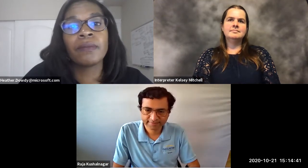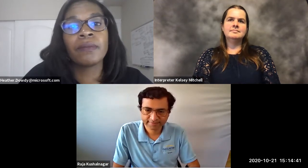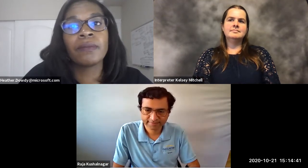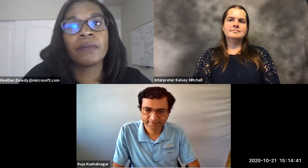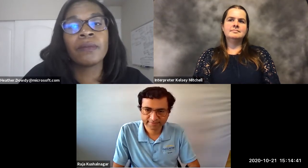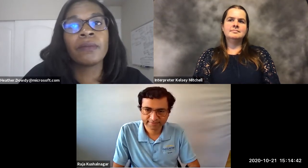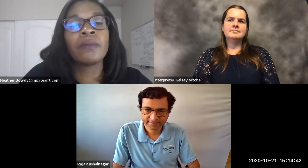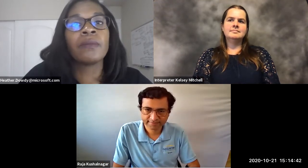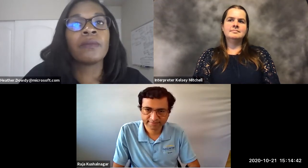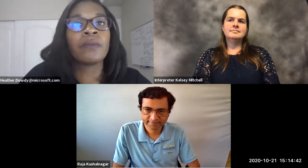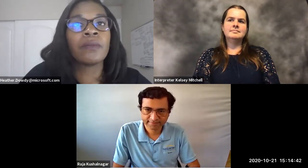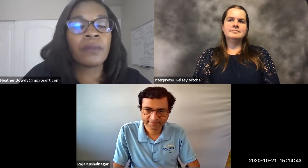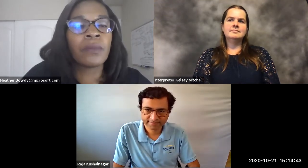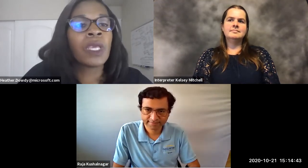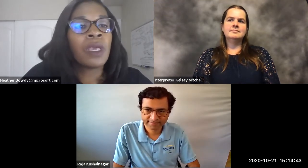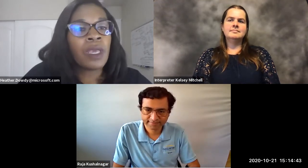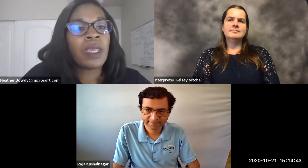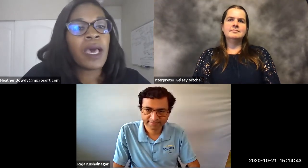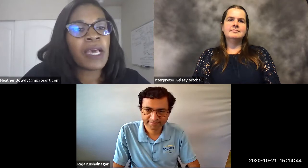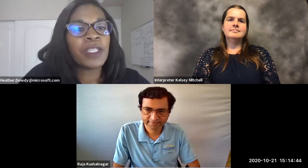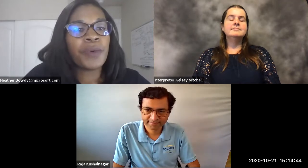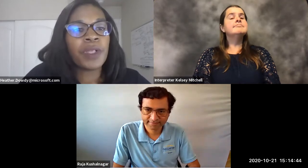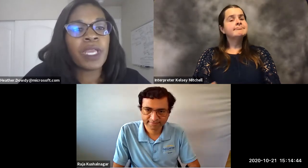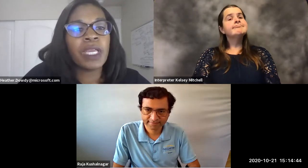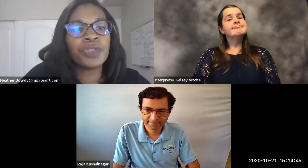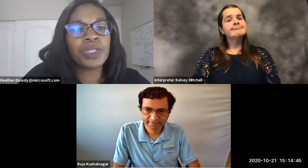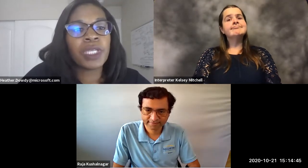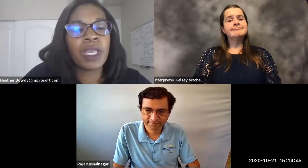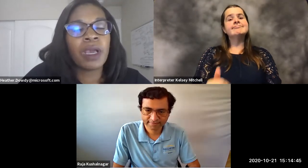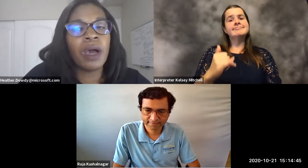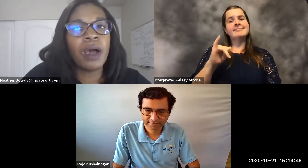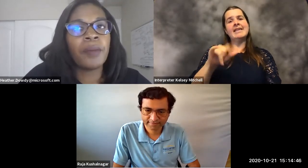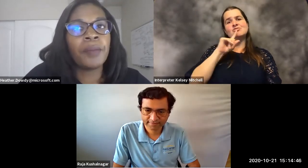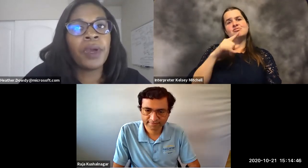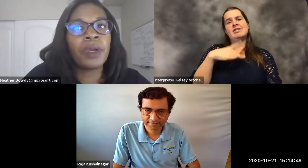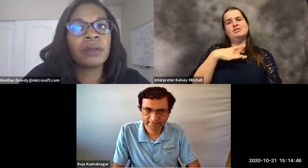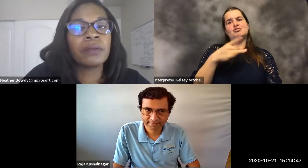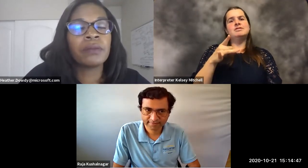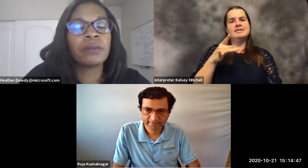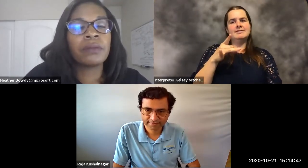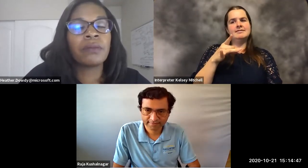deaf people to ask their questions? Yeah, that's a really interesting